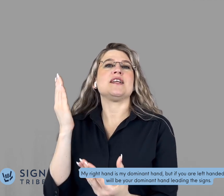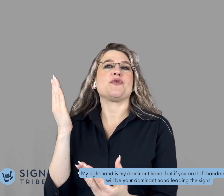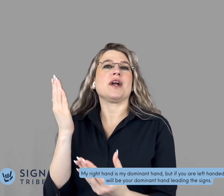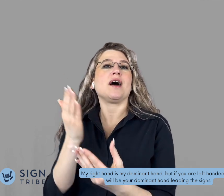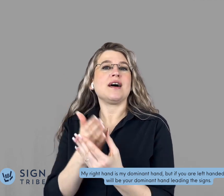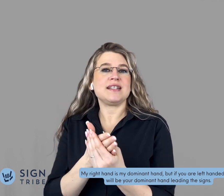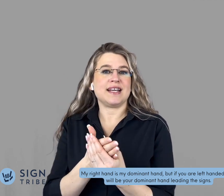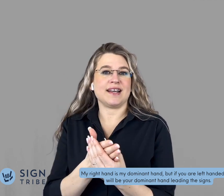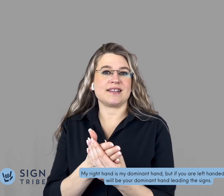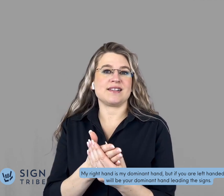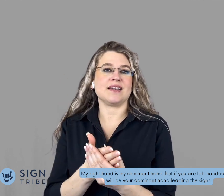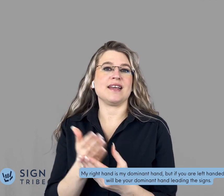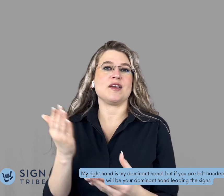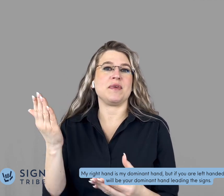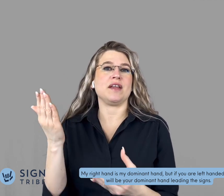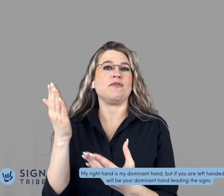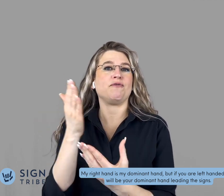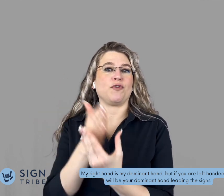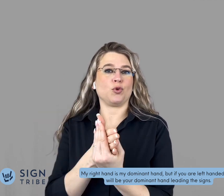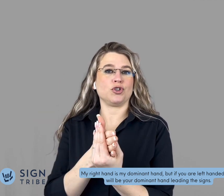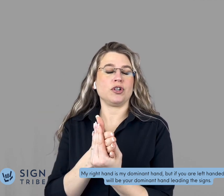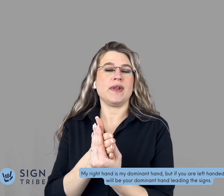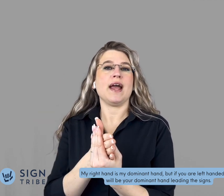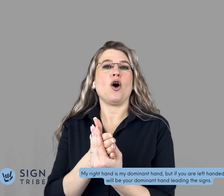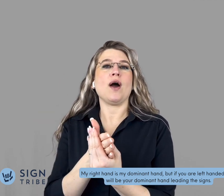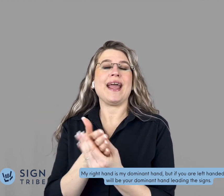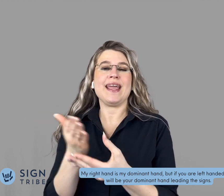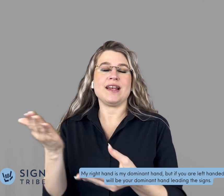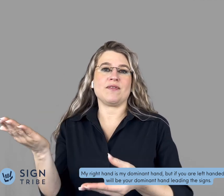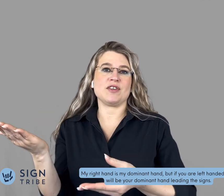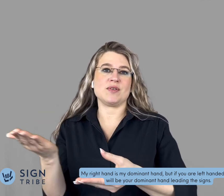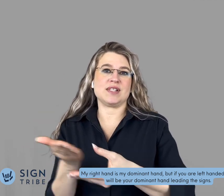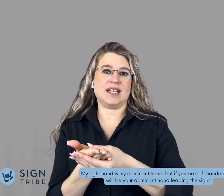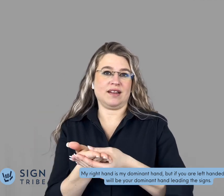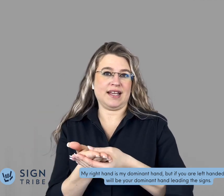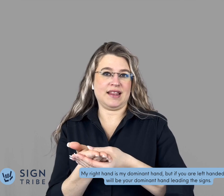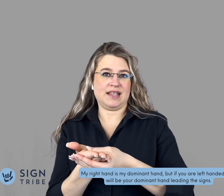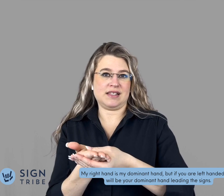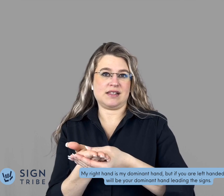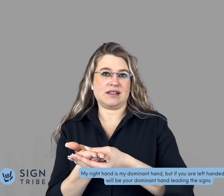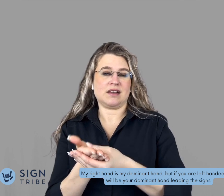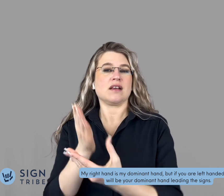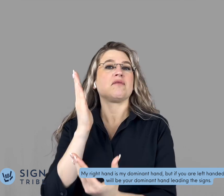different context, it can mean folder, and I've also seen it like this.